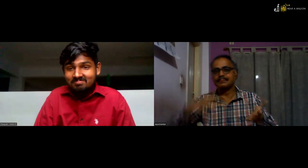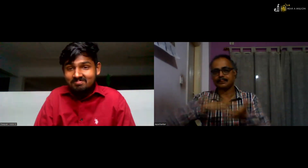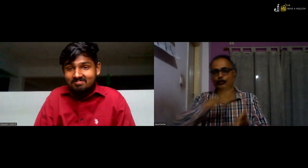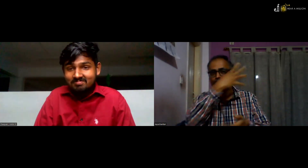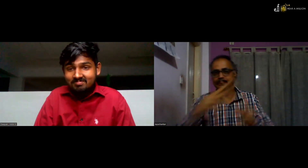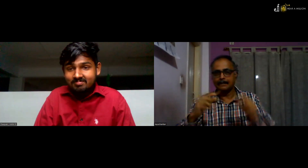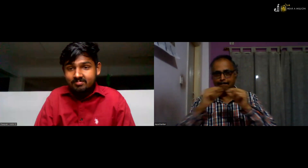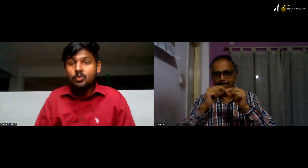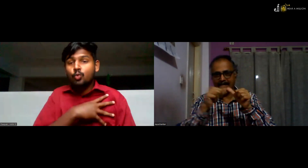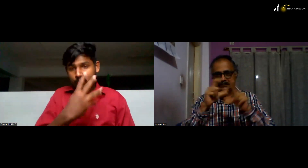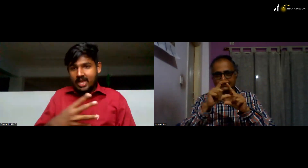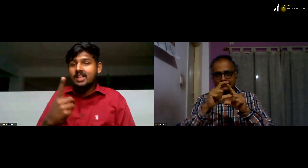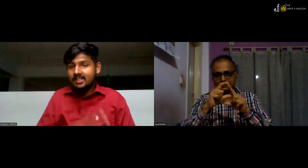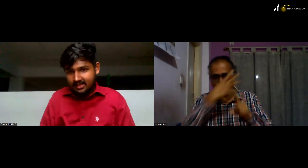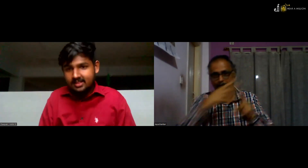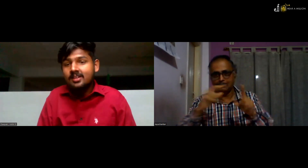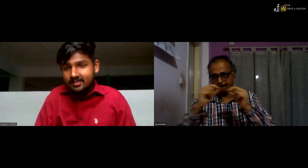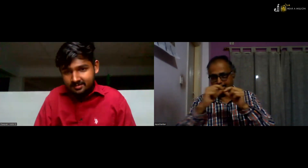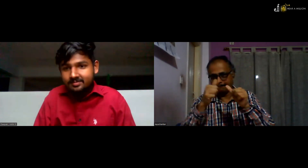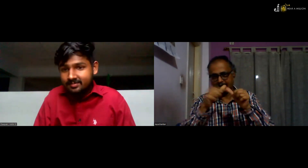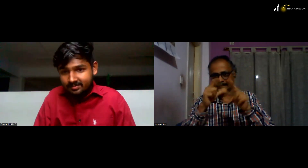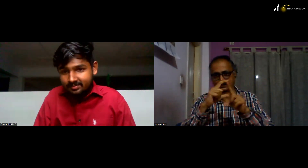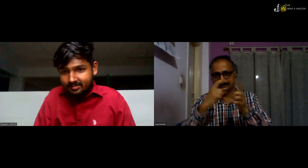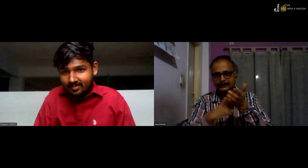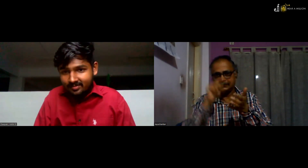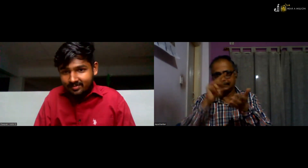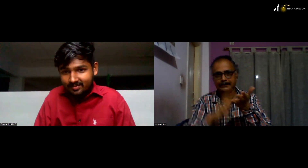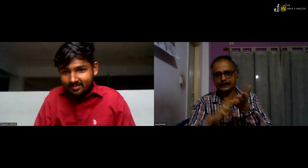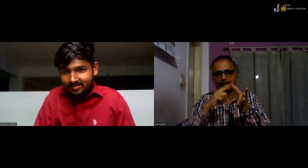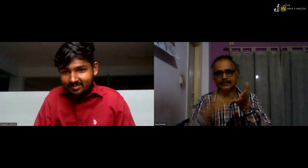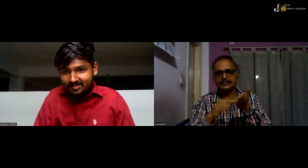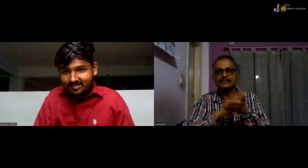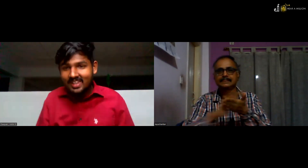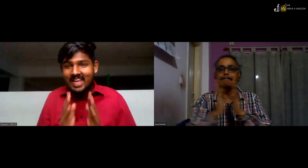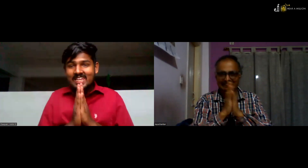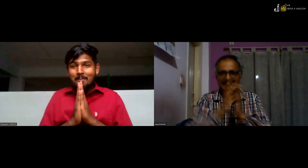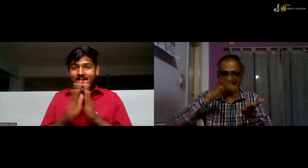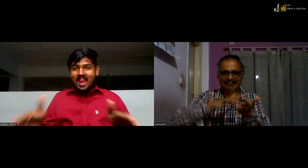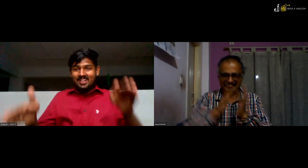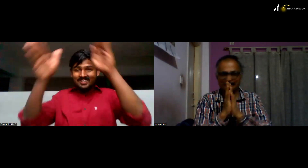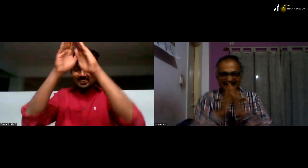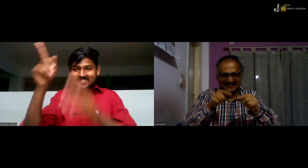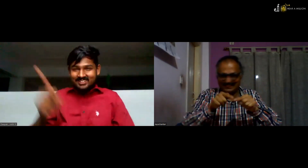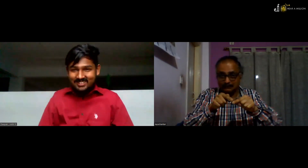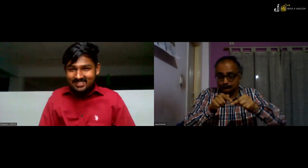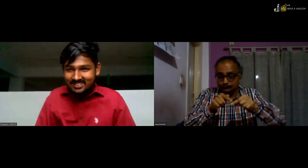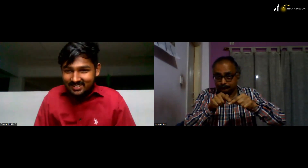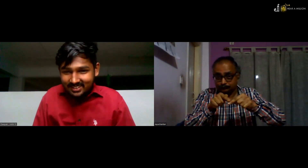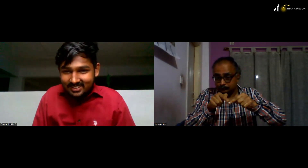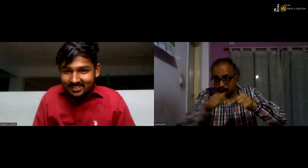the places nearby us, and when we see the Lord Shiva's place, that is so beautiful. And the Badrinath